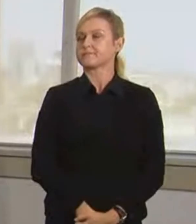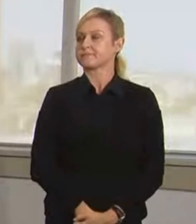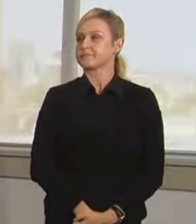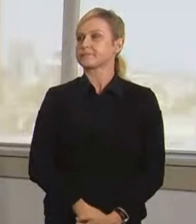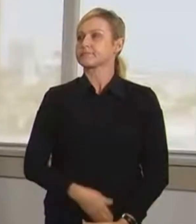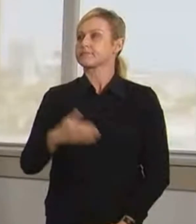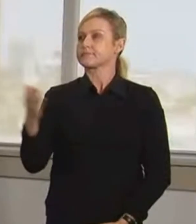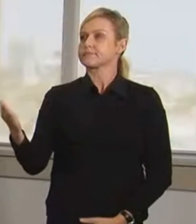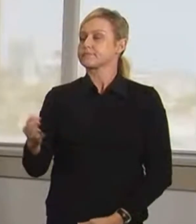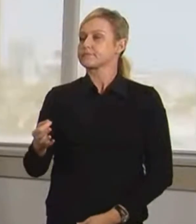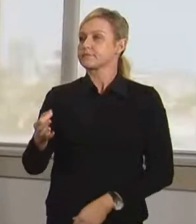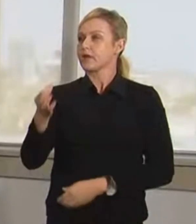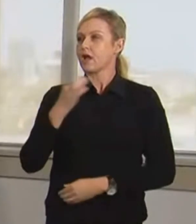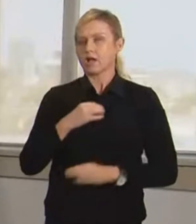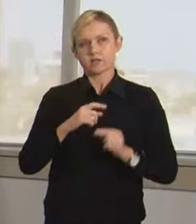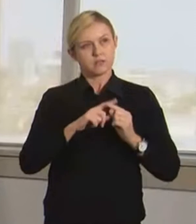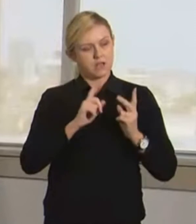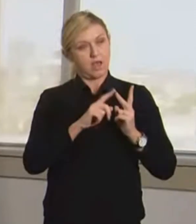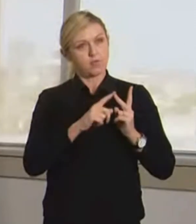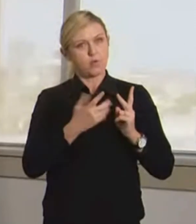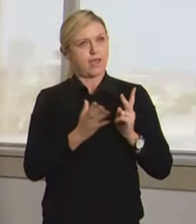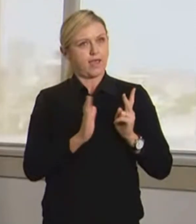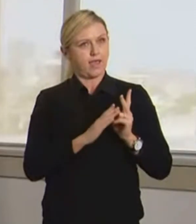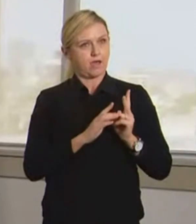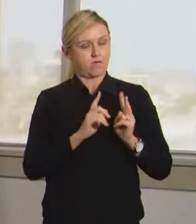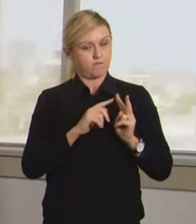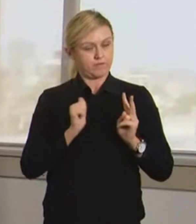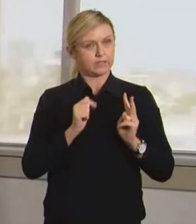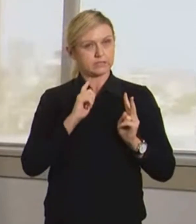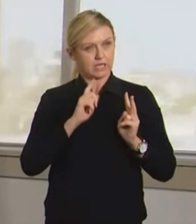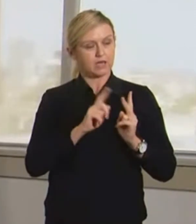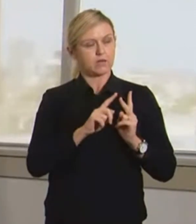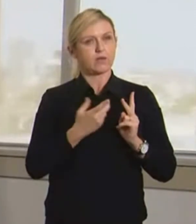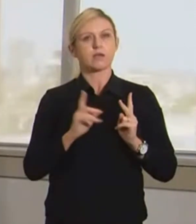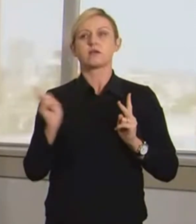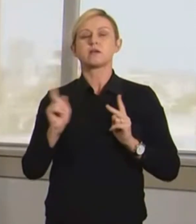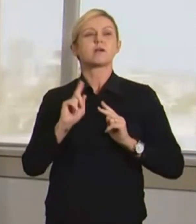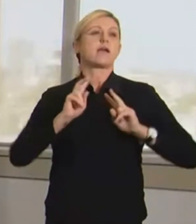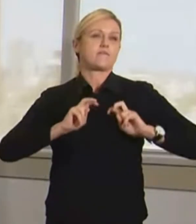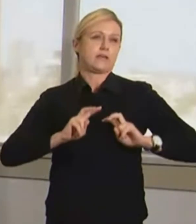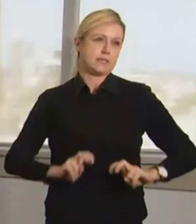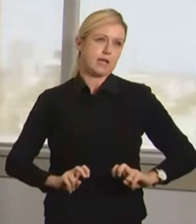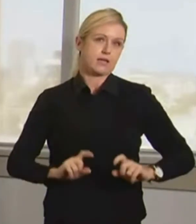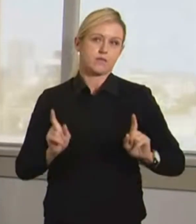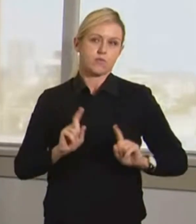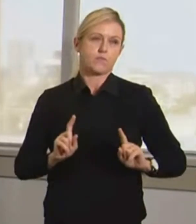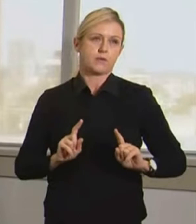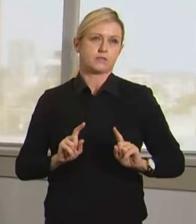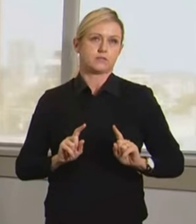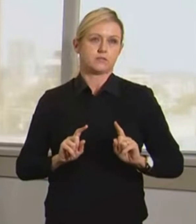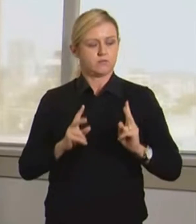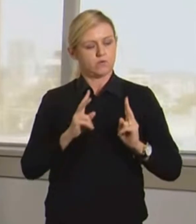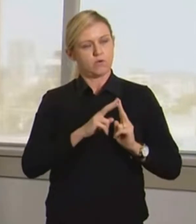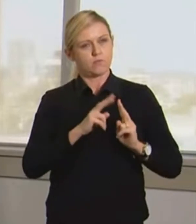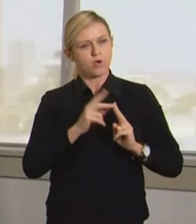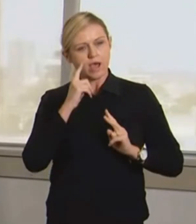How is the other case of Newmarch contracted? That's currently under investigation. We look at both